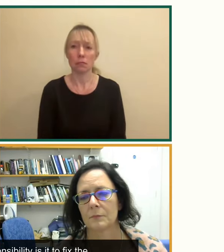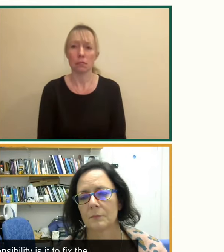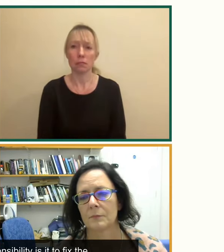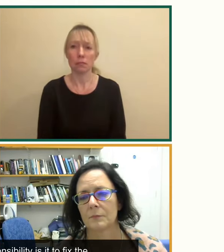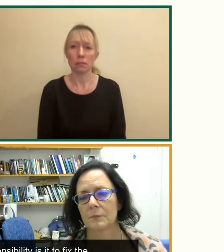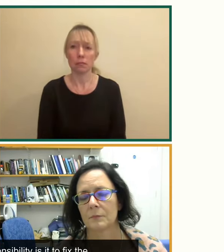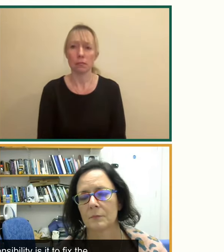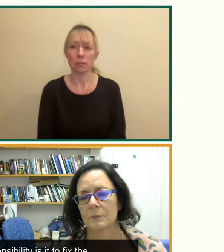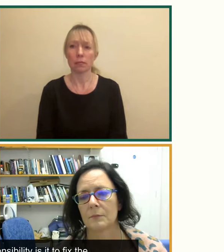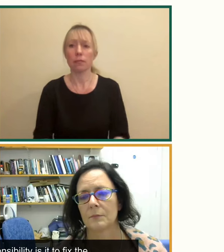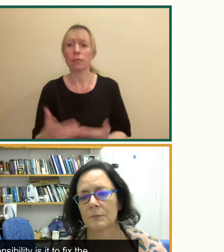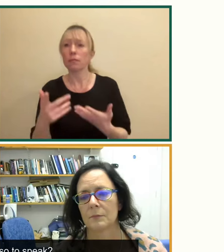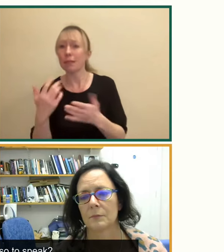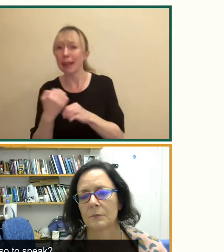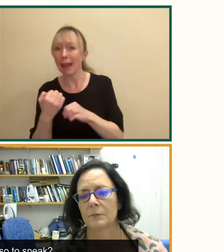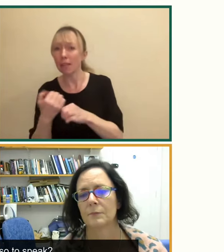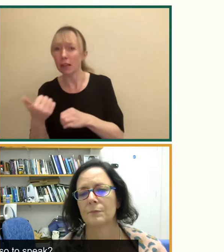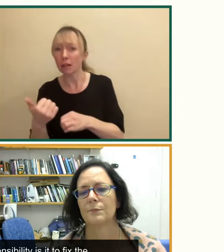Gavin, start with you, Gavin.